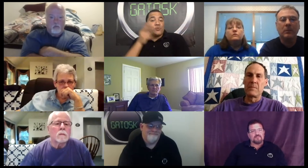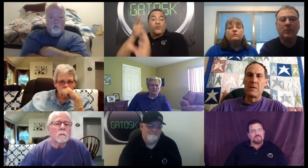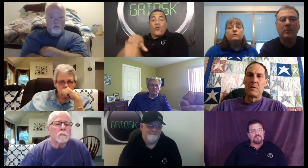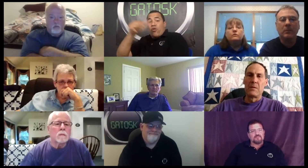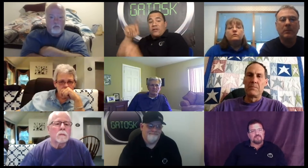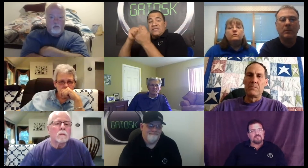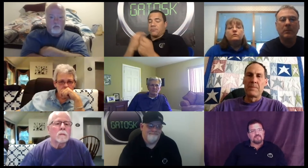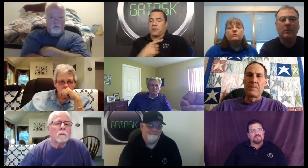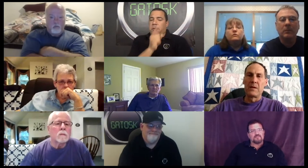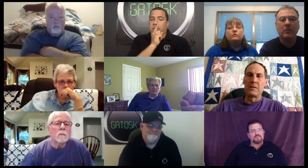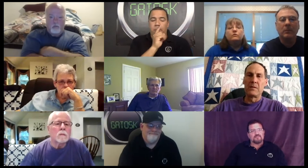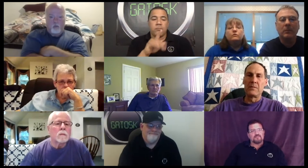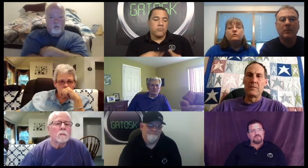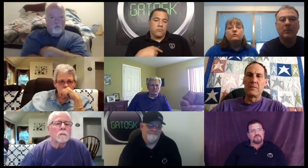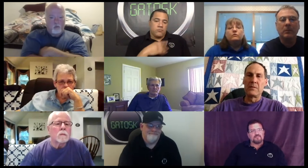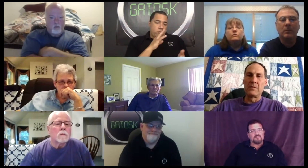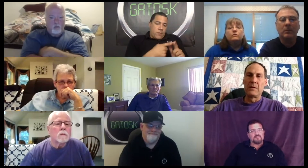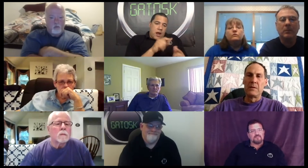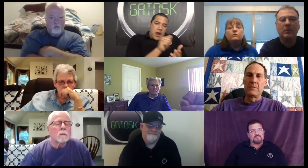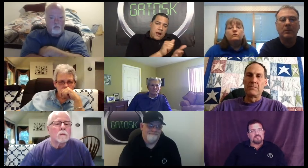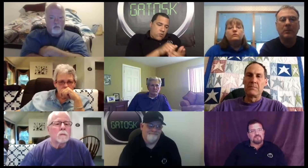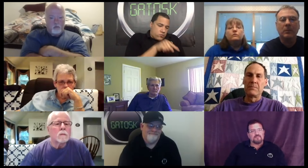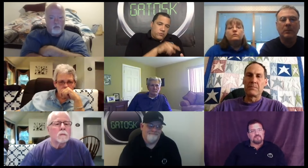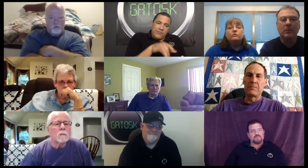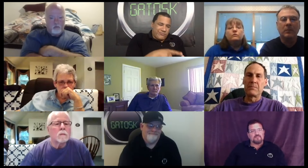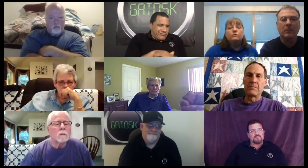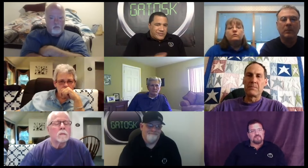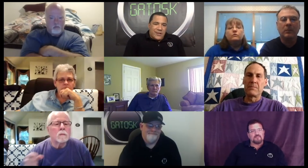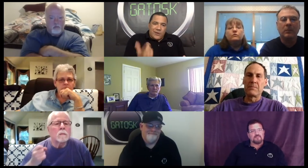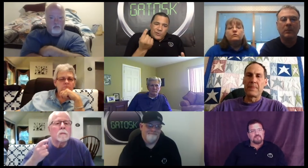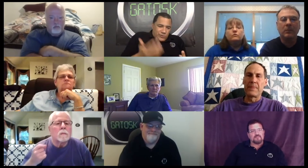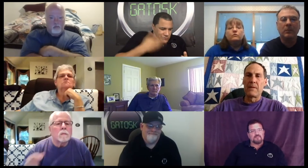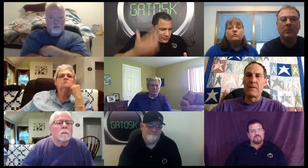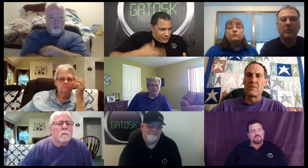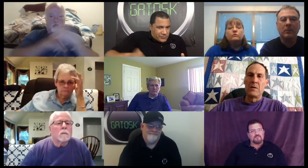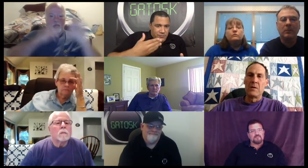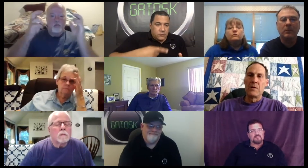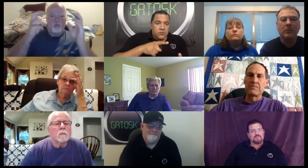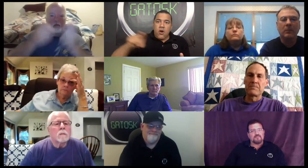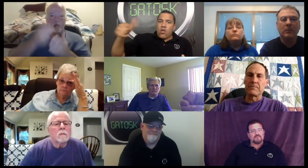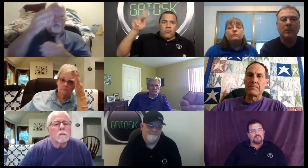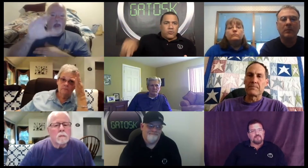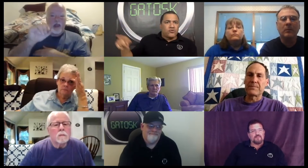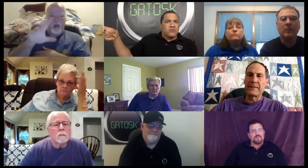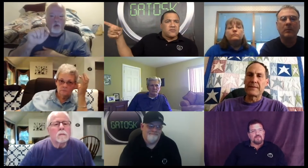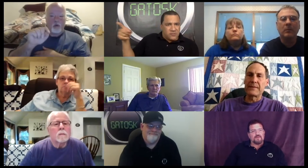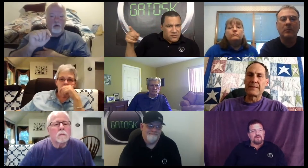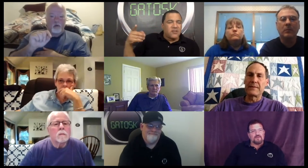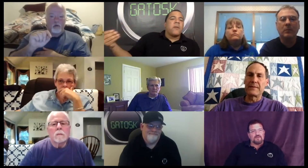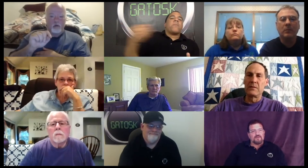quits one team and joins another team. I'm not talking about that, but I'm talking about this specific account. It's kind of dead. Nothing's going on. And another person